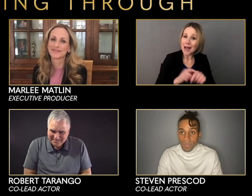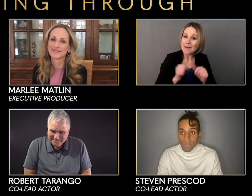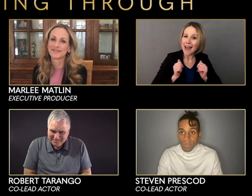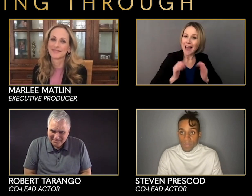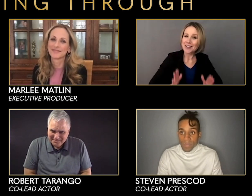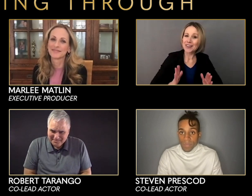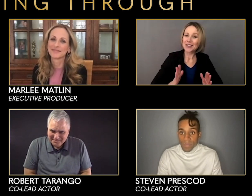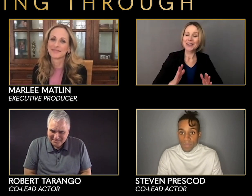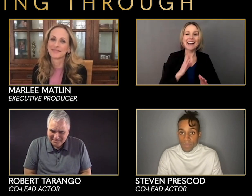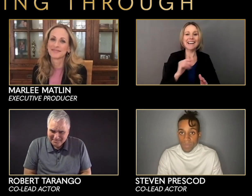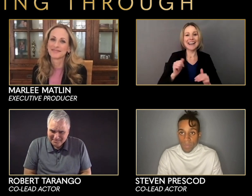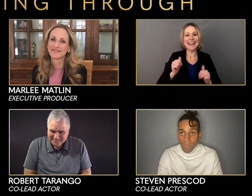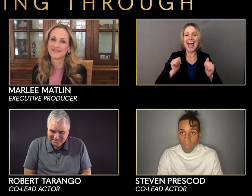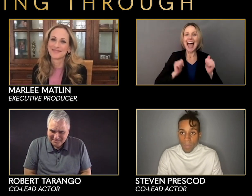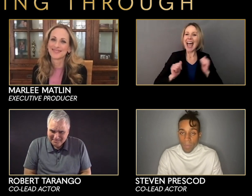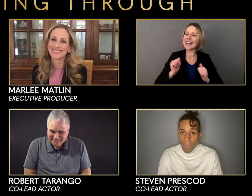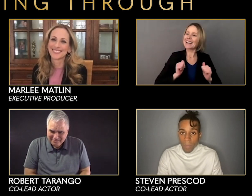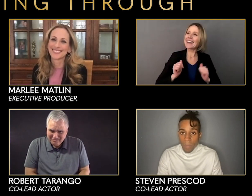acting it's not